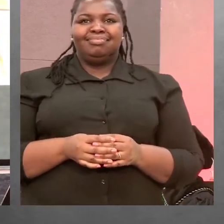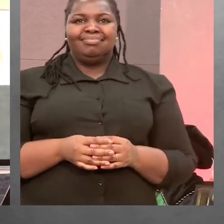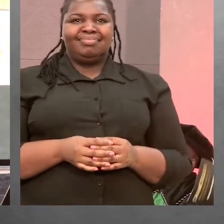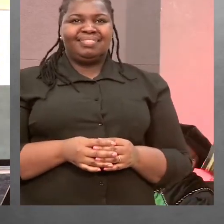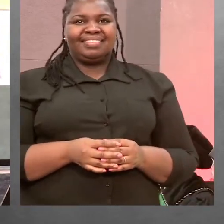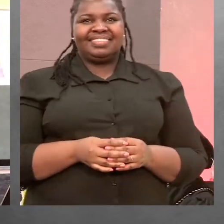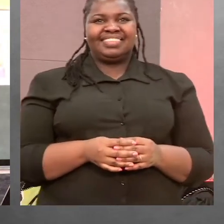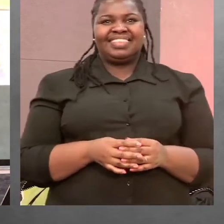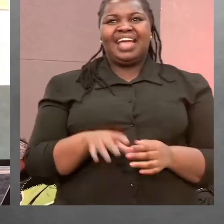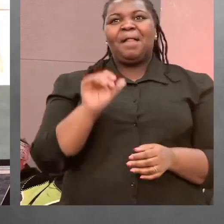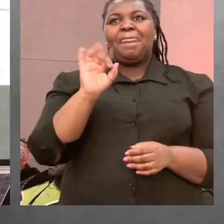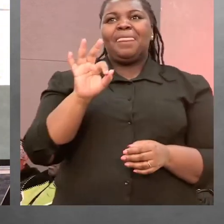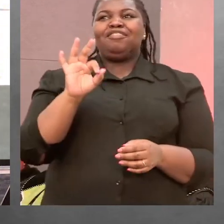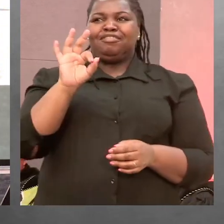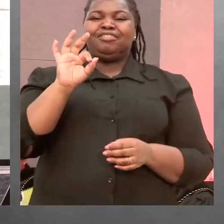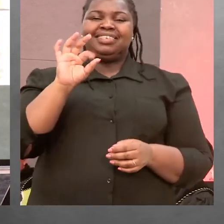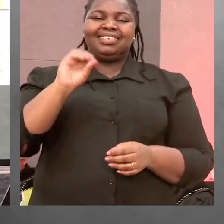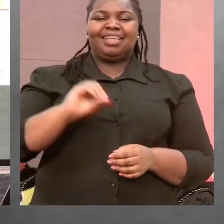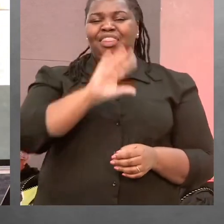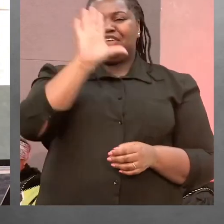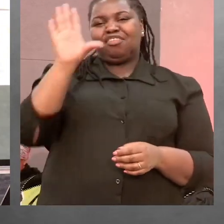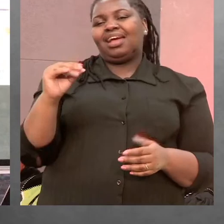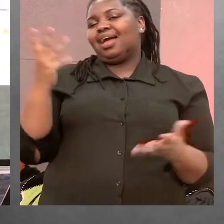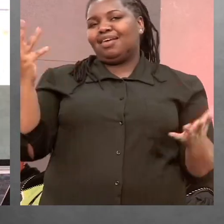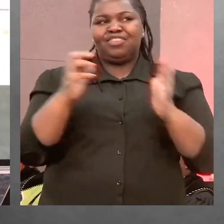If you take South Africa, for instance,